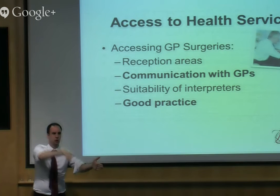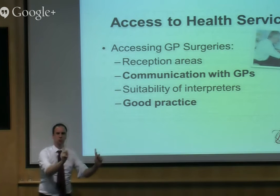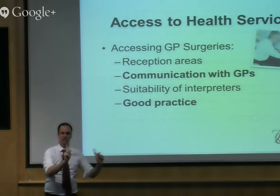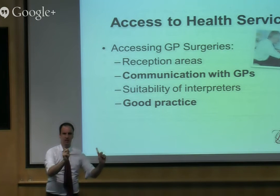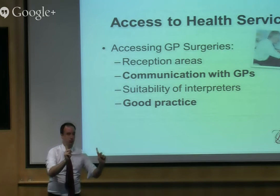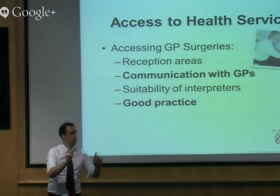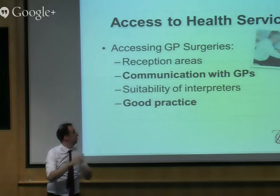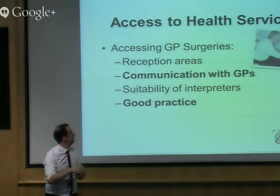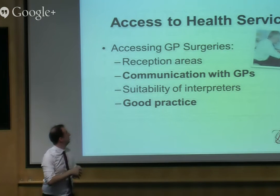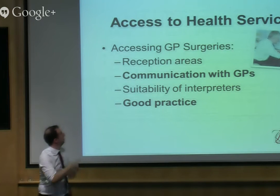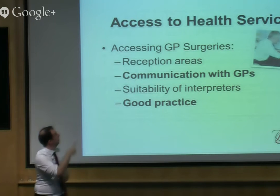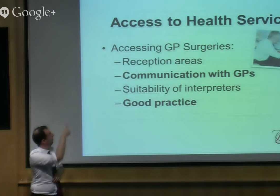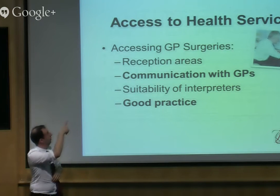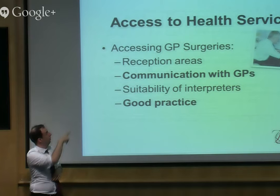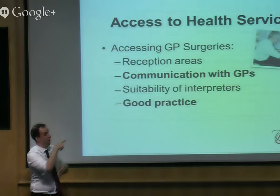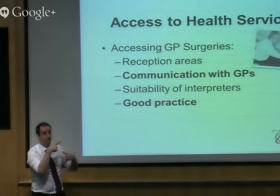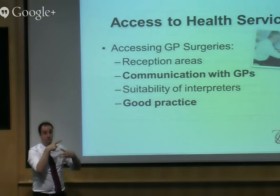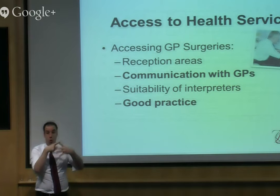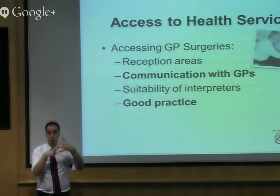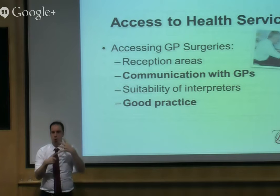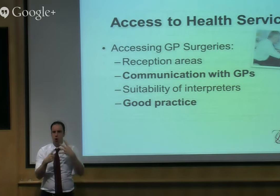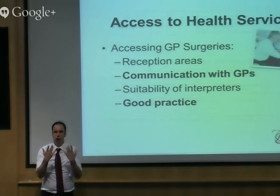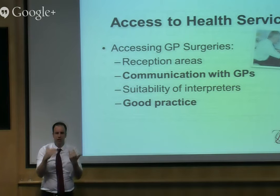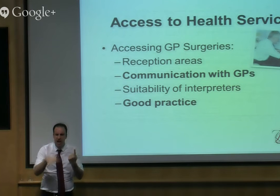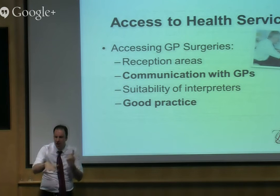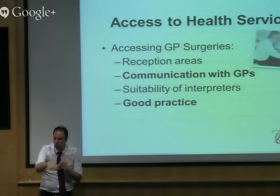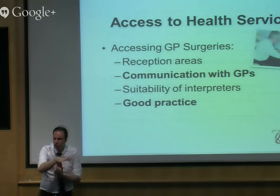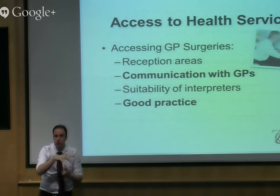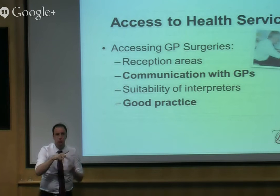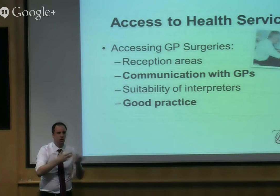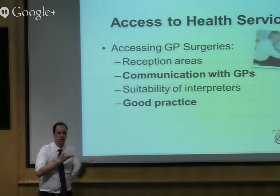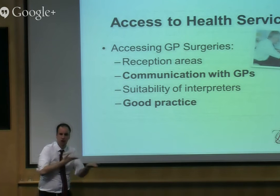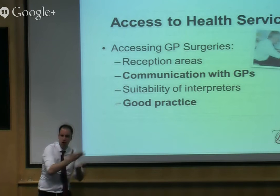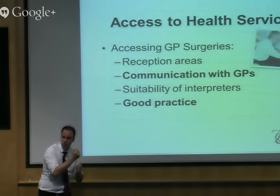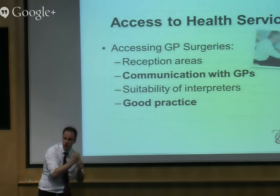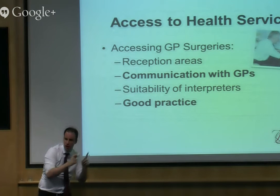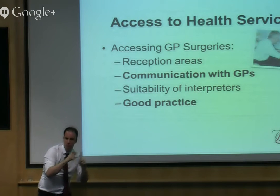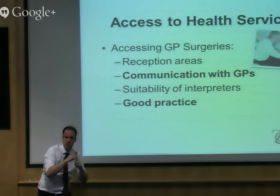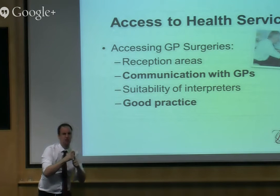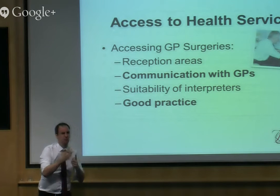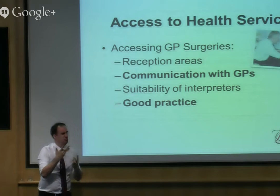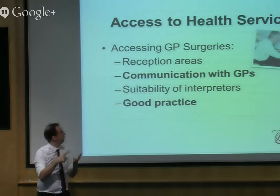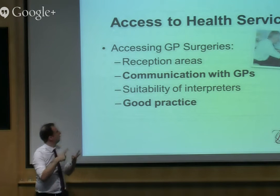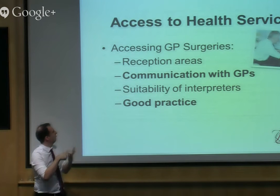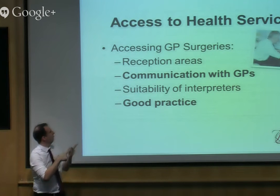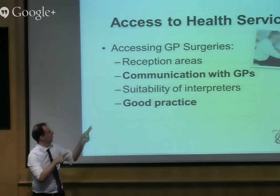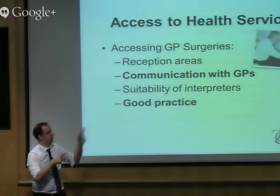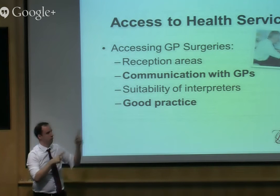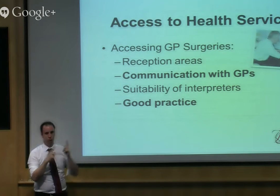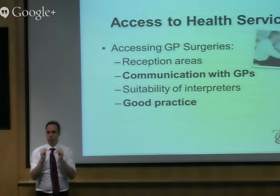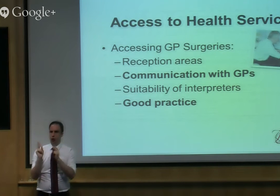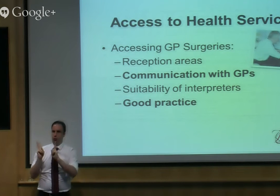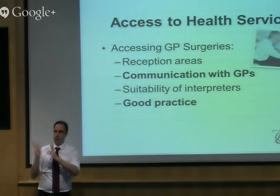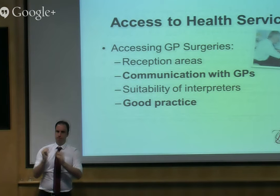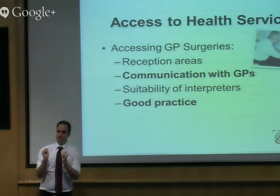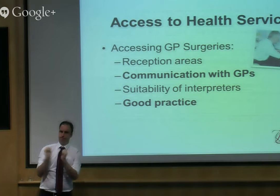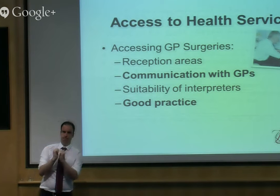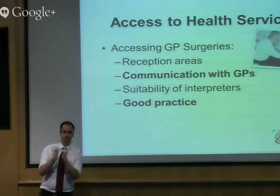accessing GP surgeries. So the main 4 themes that came through was waiting in